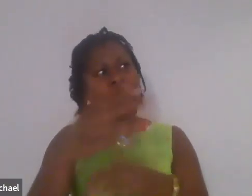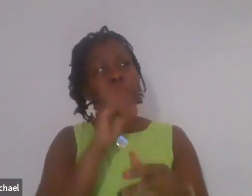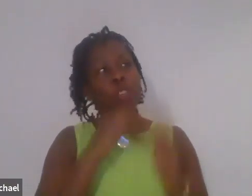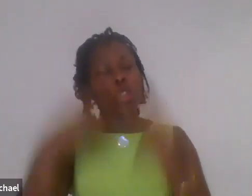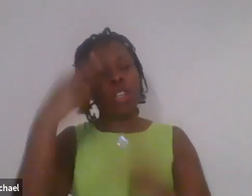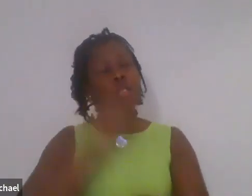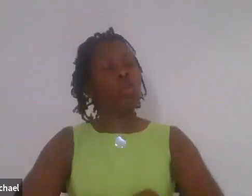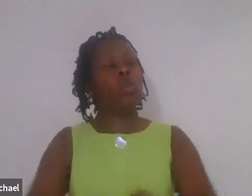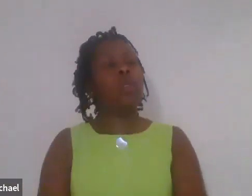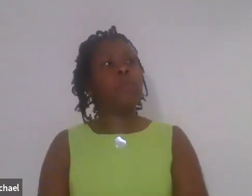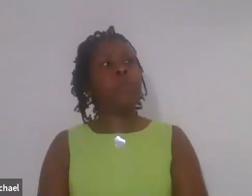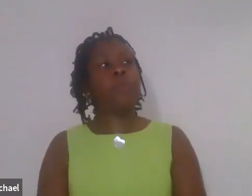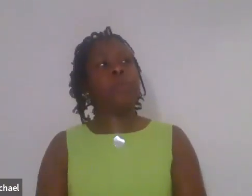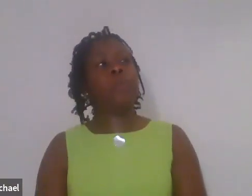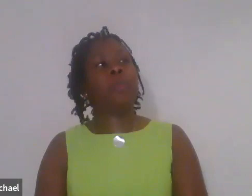A few years after I finished my high school.